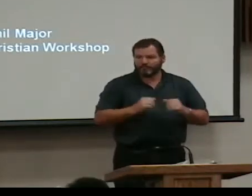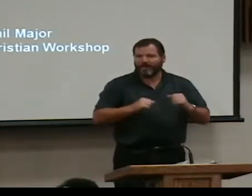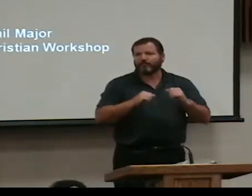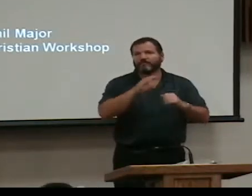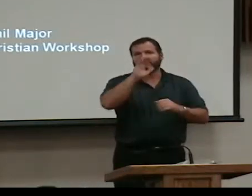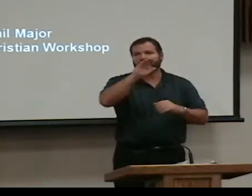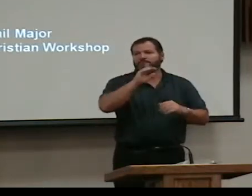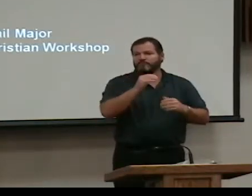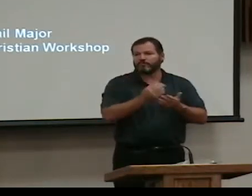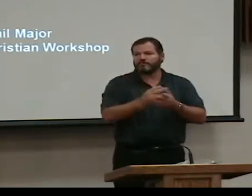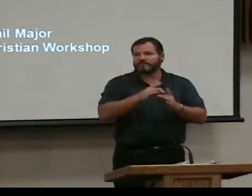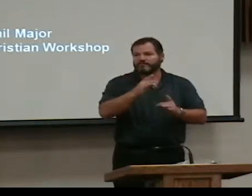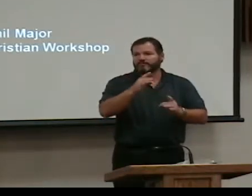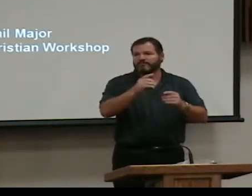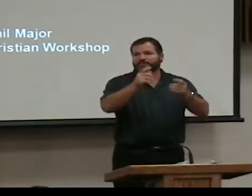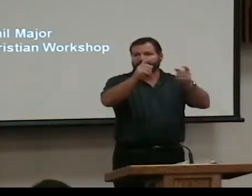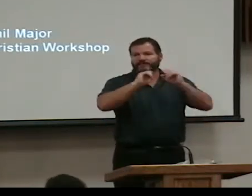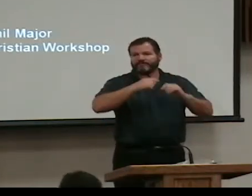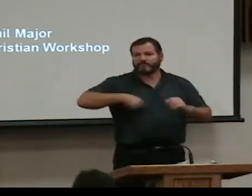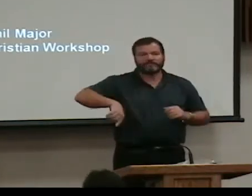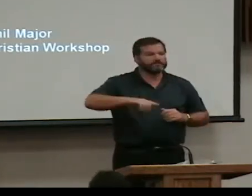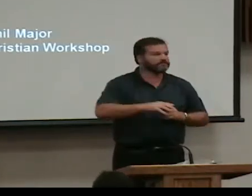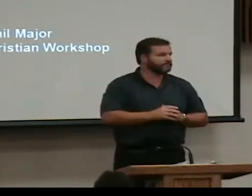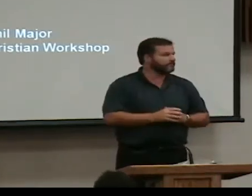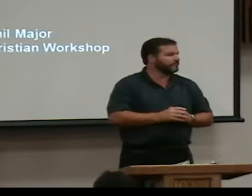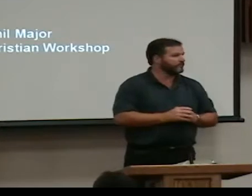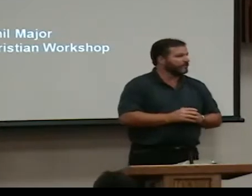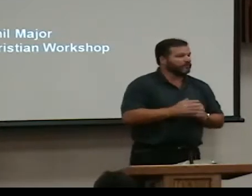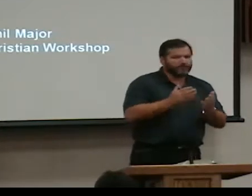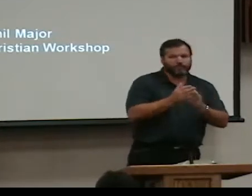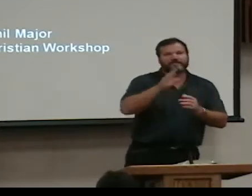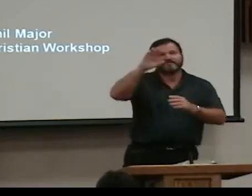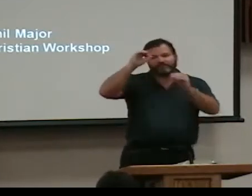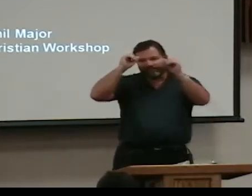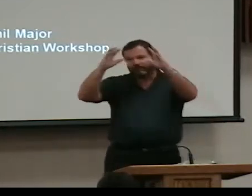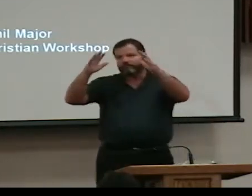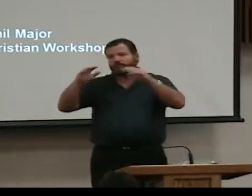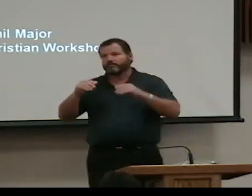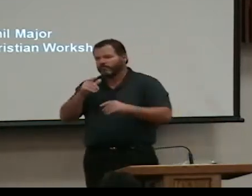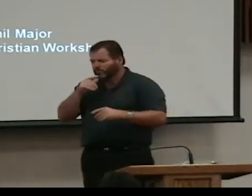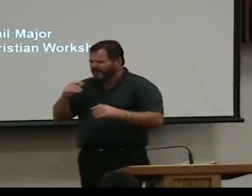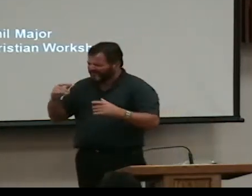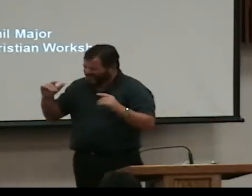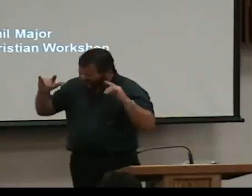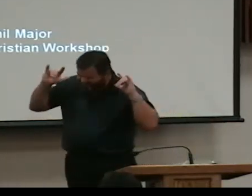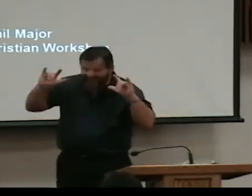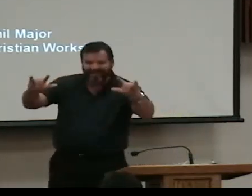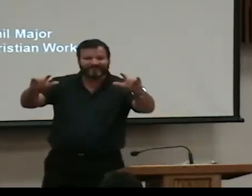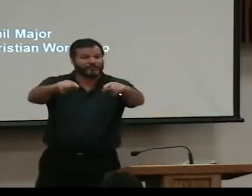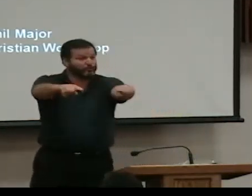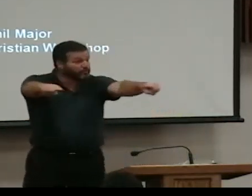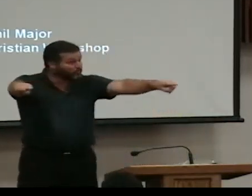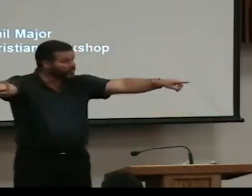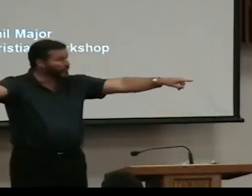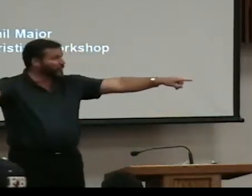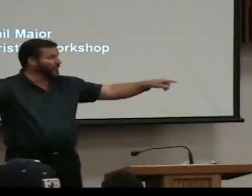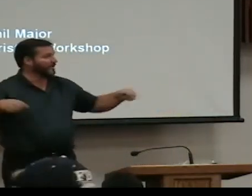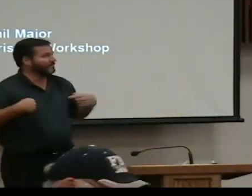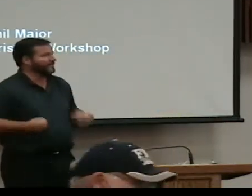the power of his Holy Spirit that he gives to us through his Father. Father, he loves you